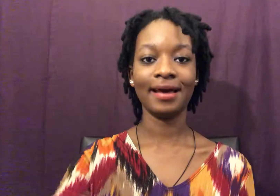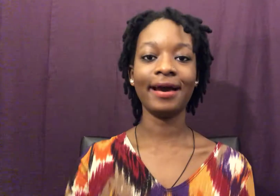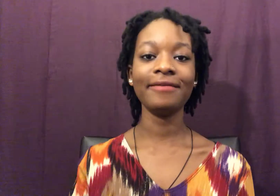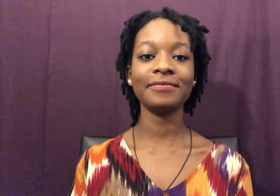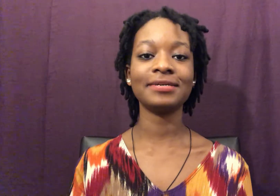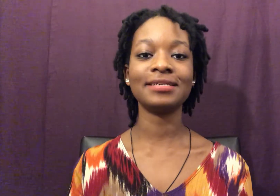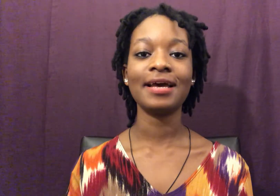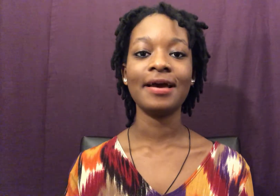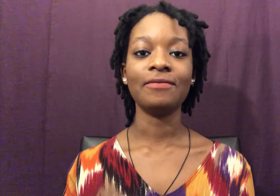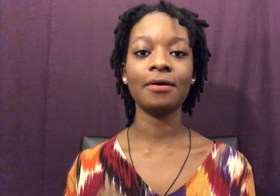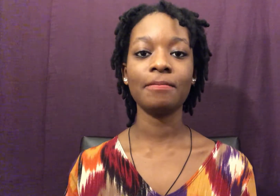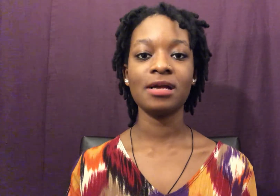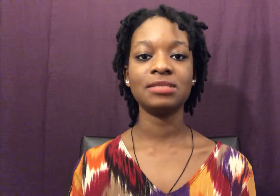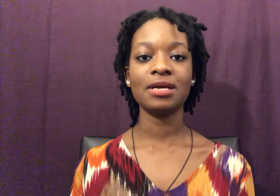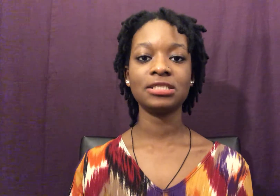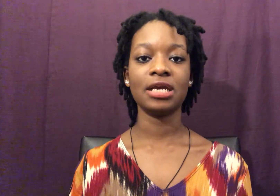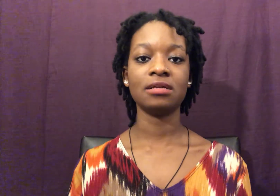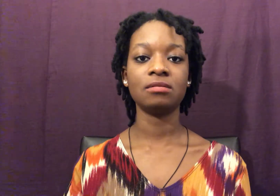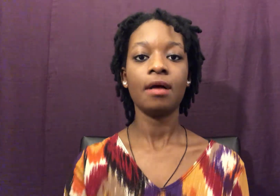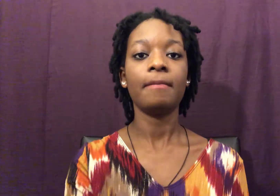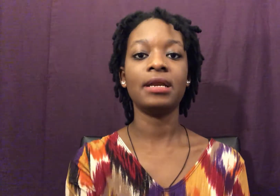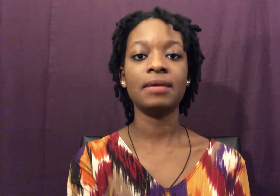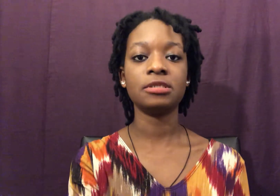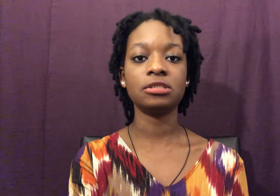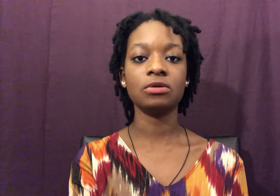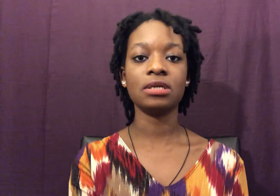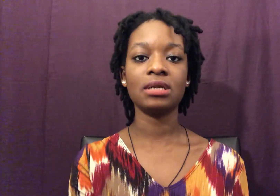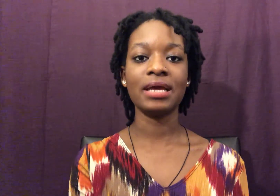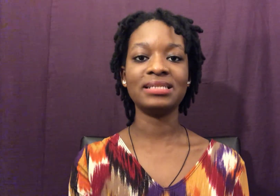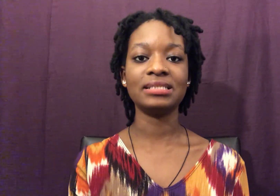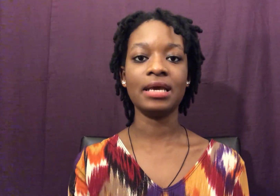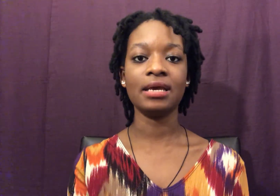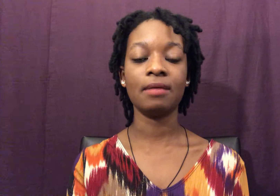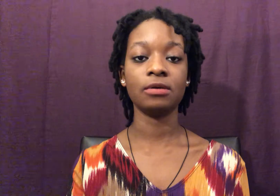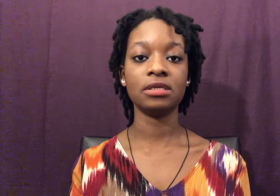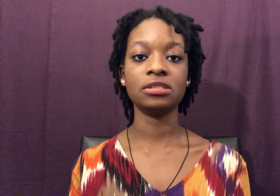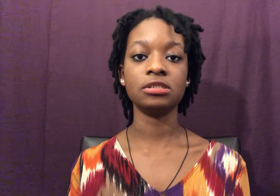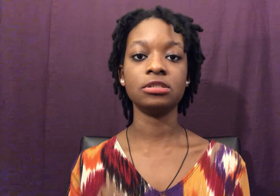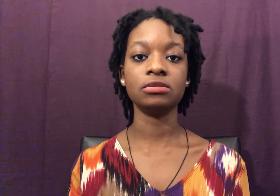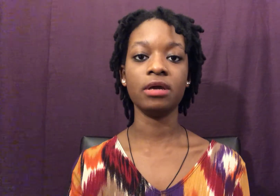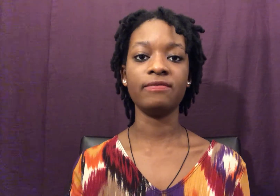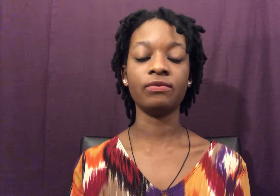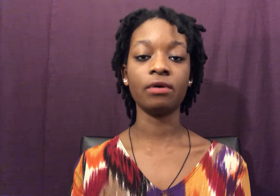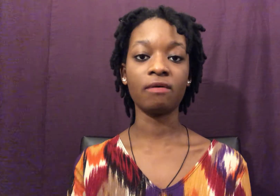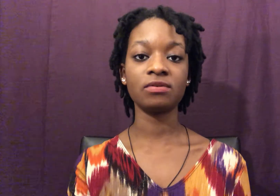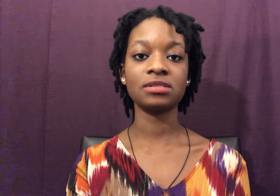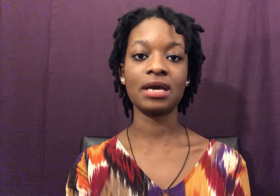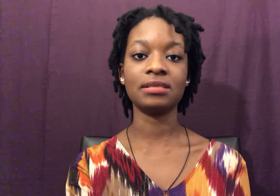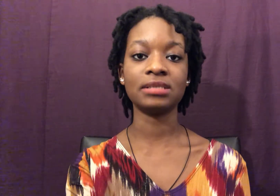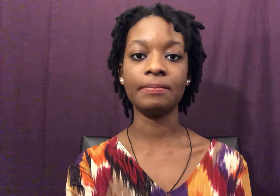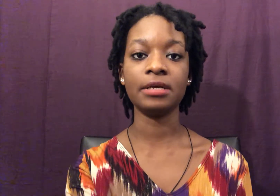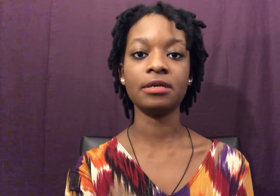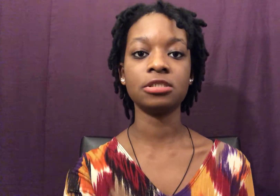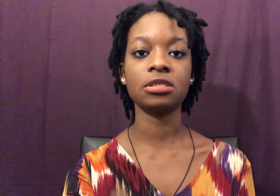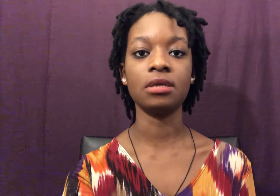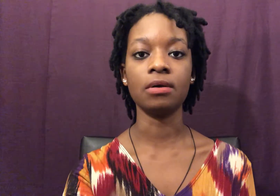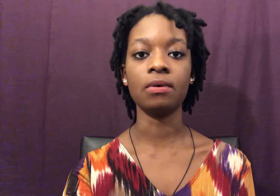Hi everyone, welcome back to my channel. My name is Jordan and today I'm going to teach you a few helpful signs that beginners should know